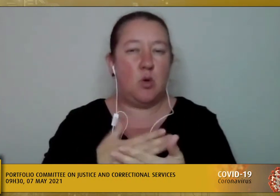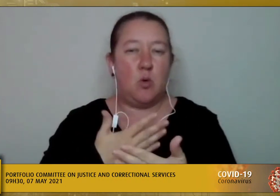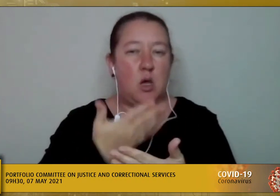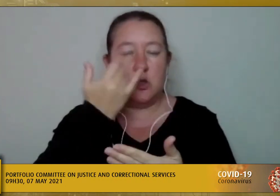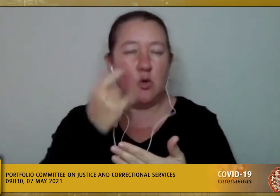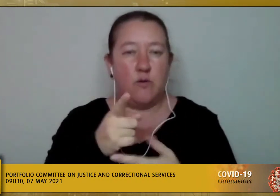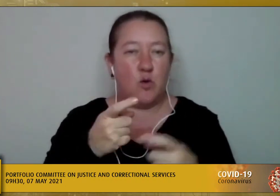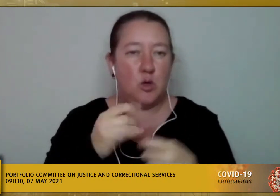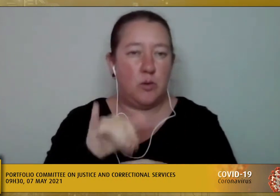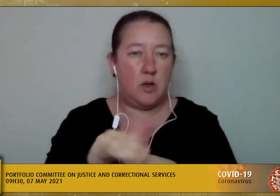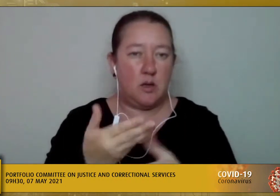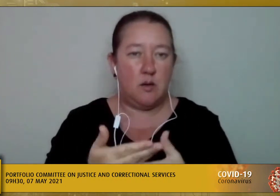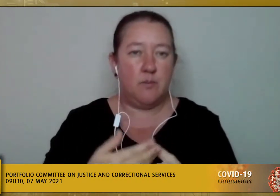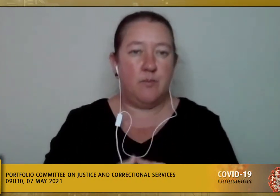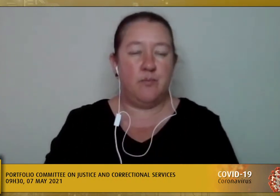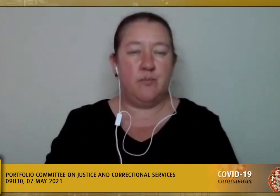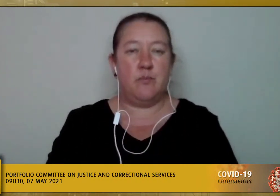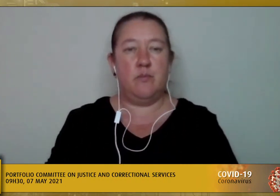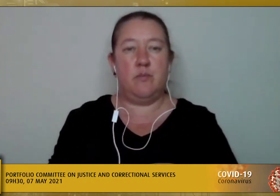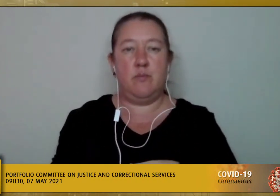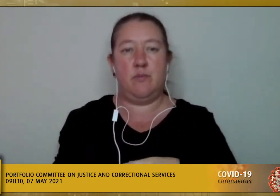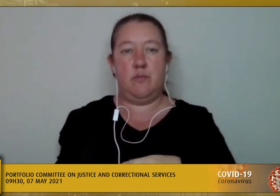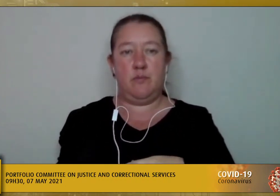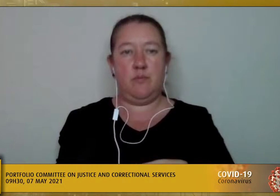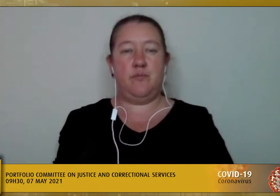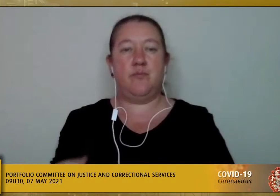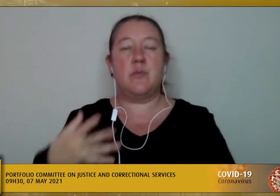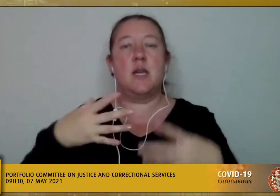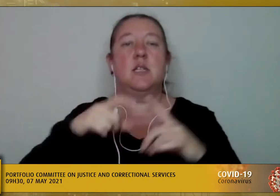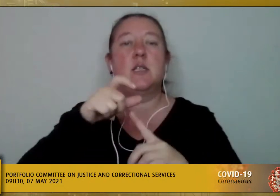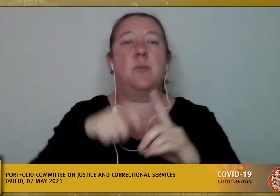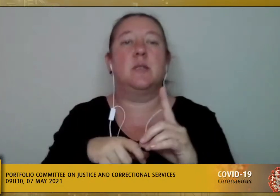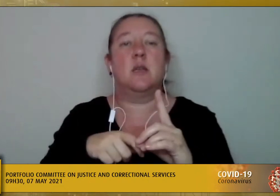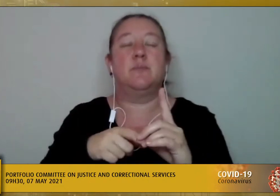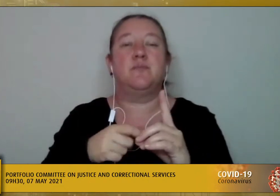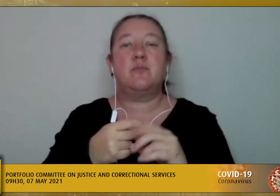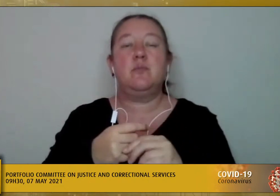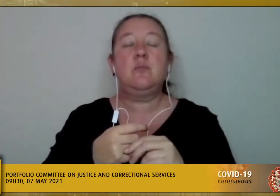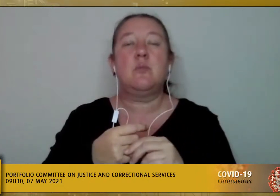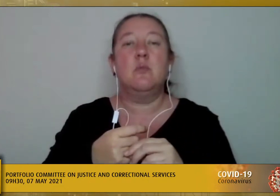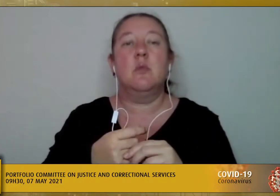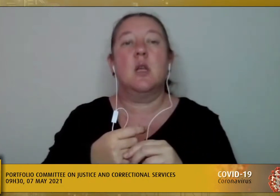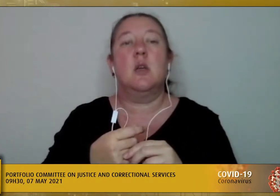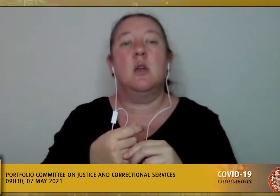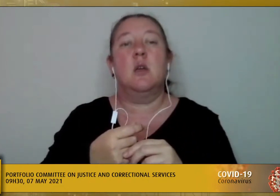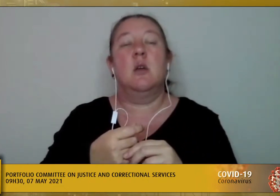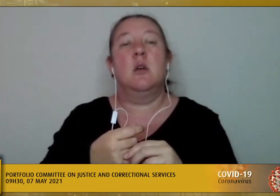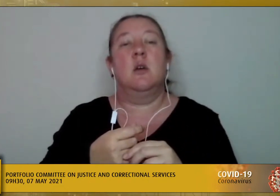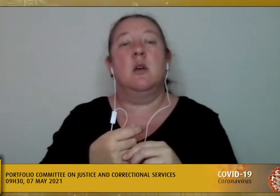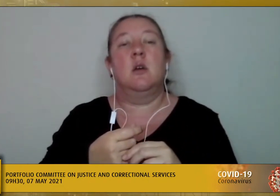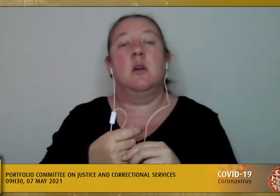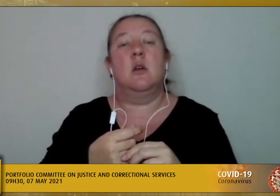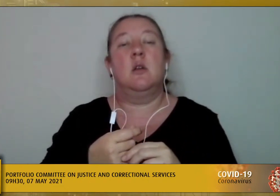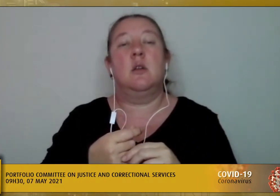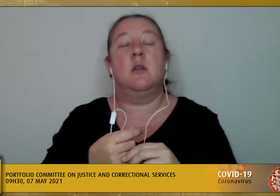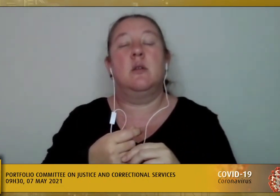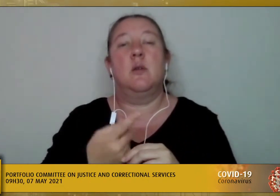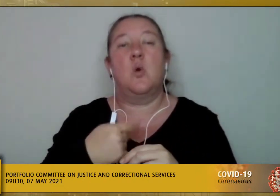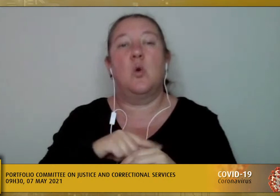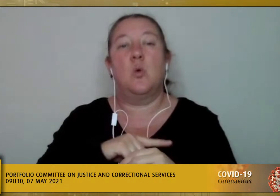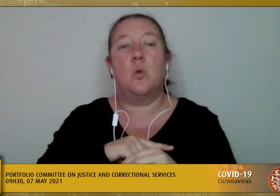don't know if you can deal with that and key person uh we we am